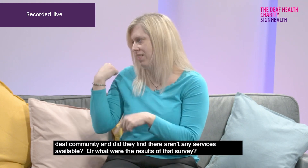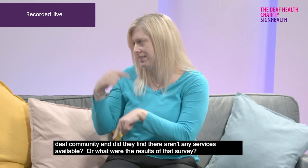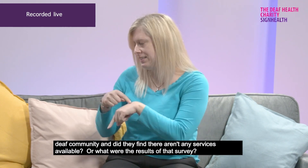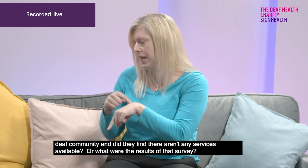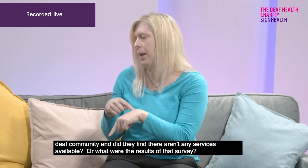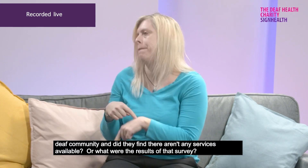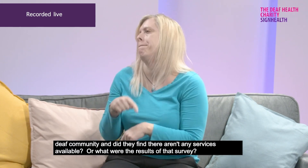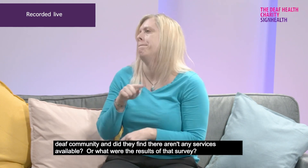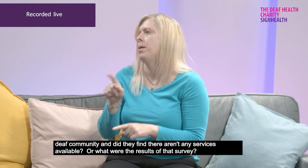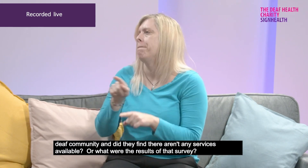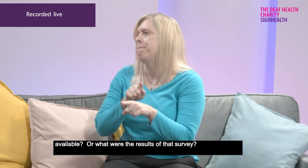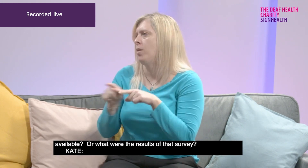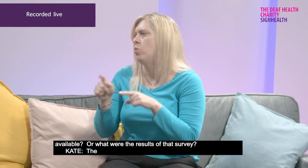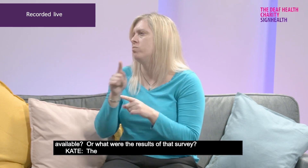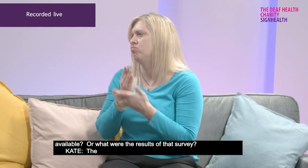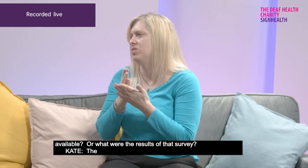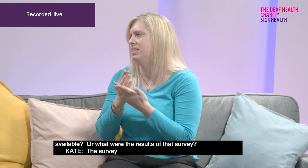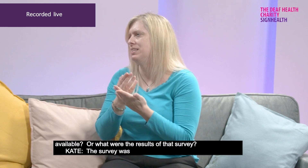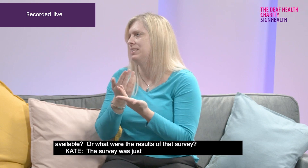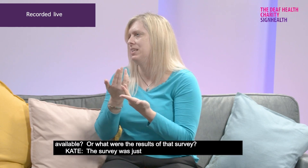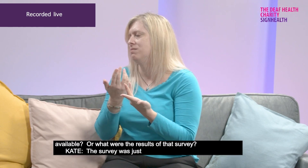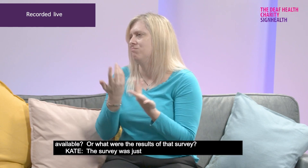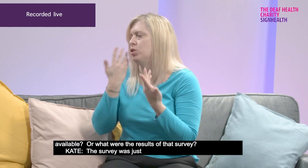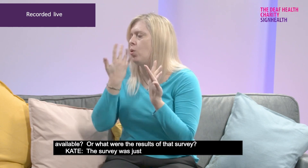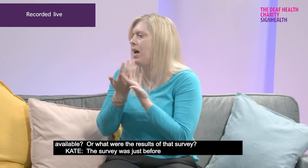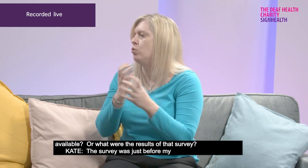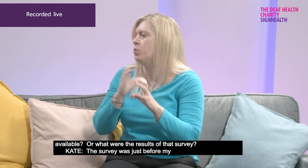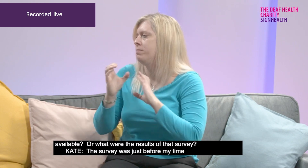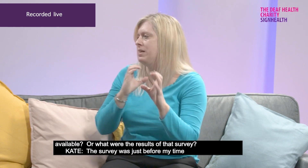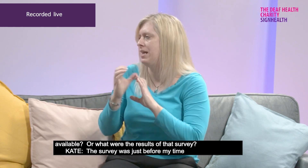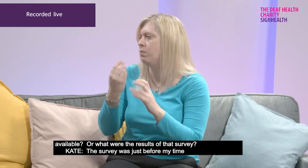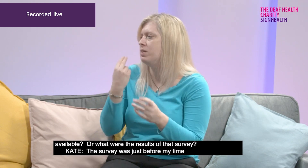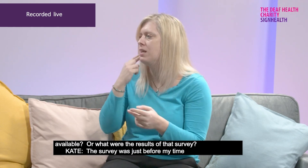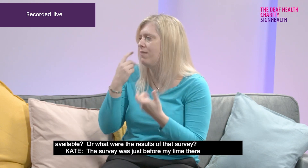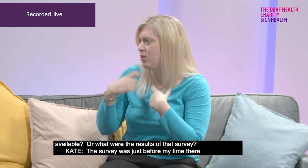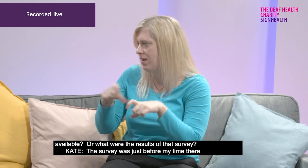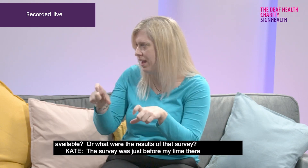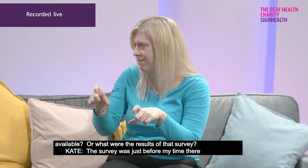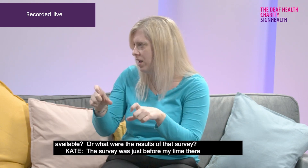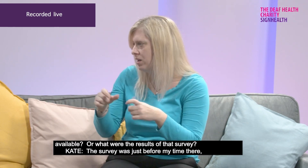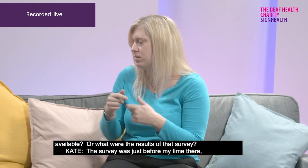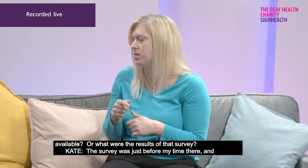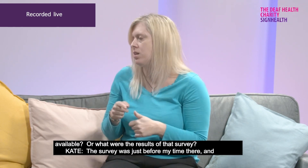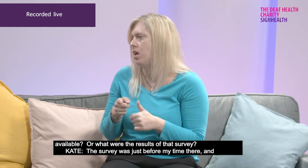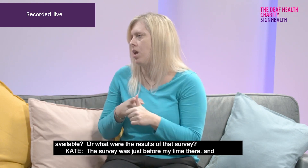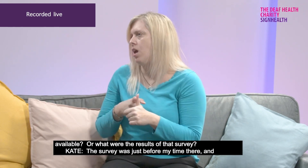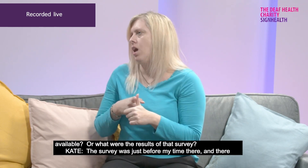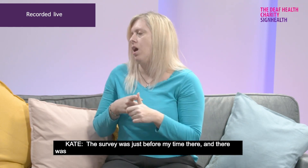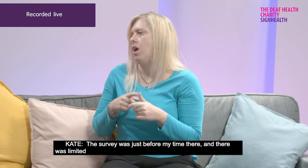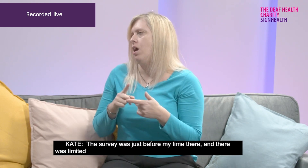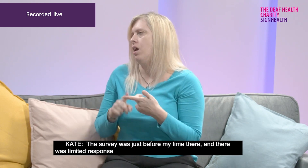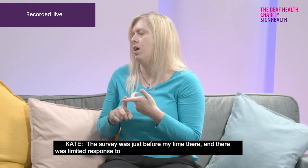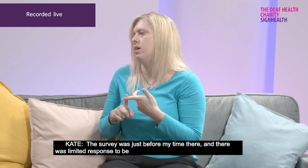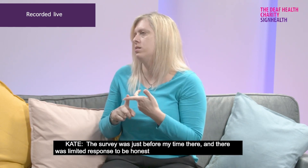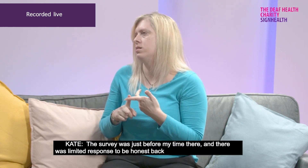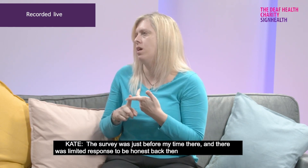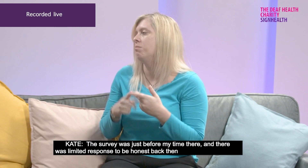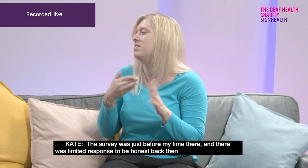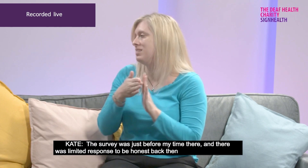before I joined, just before my time there. And there was limited response, to be honest, back then, because